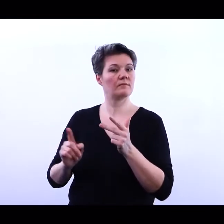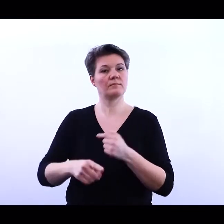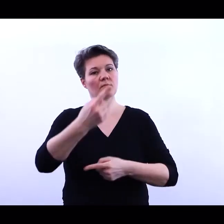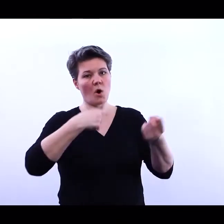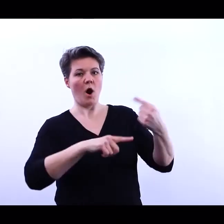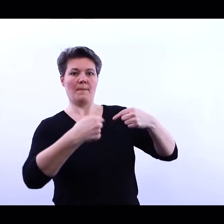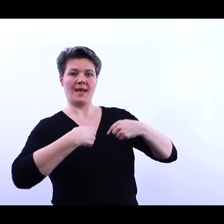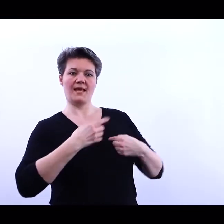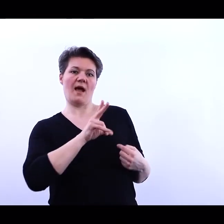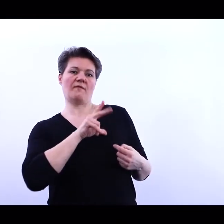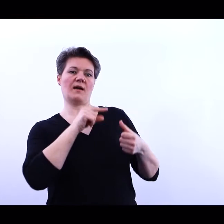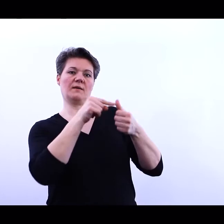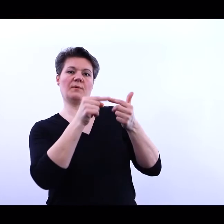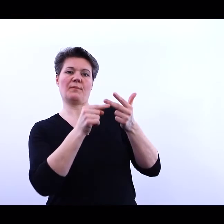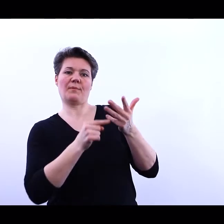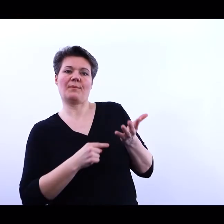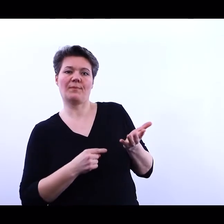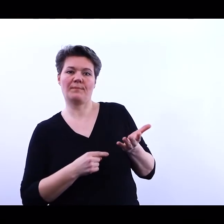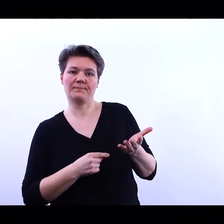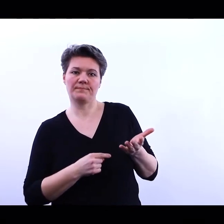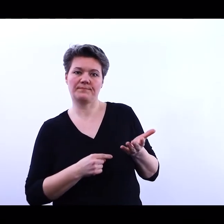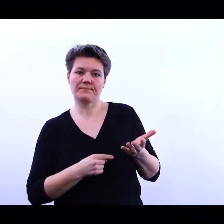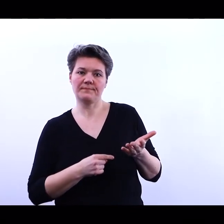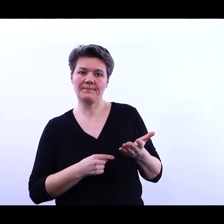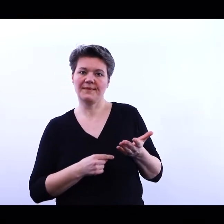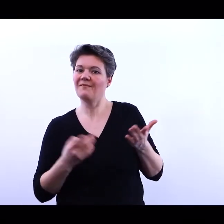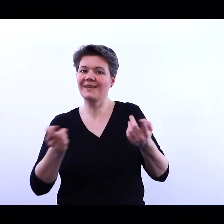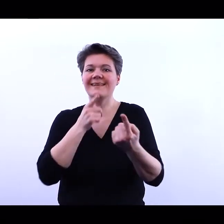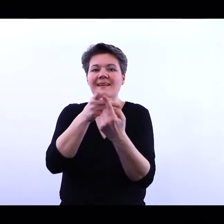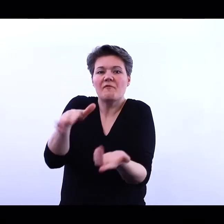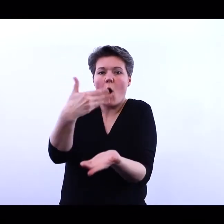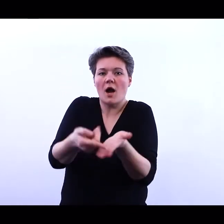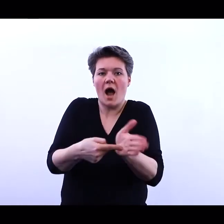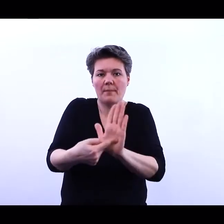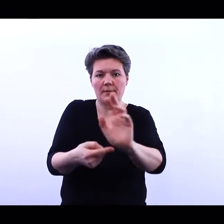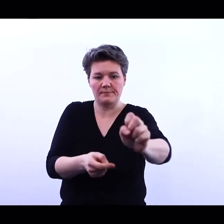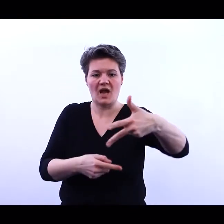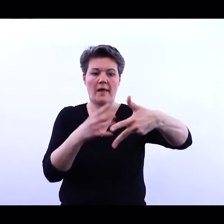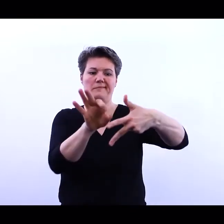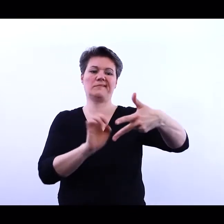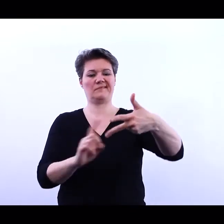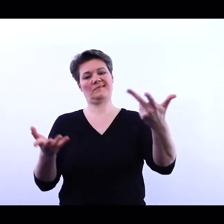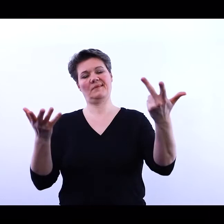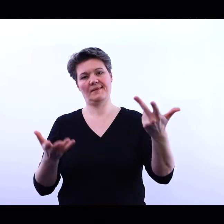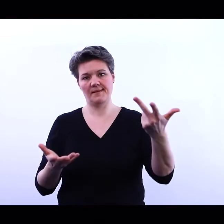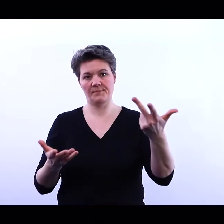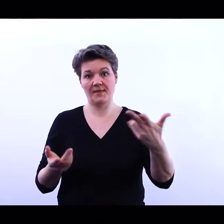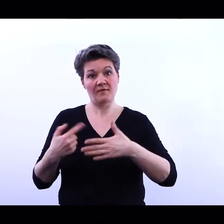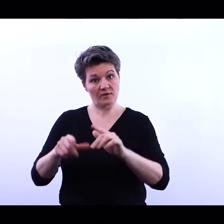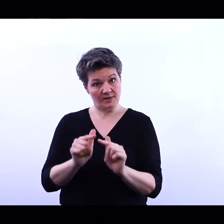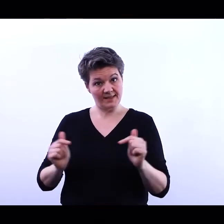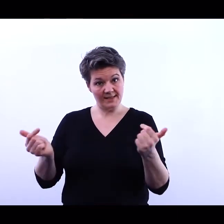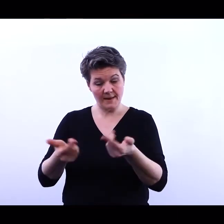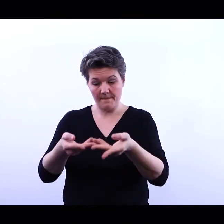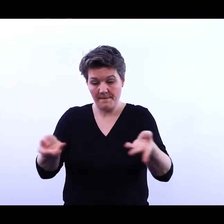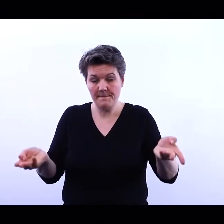from participating in a concise list of 3 outcomes? What does it look like to create expansiveness in your teams to work